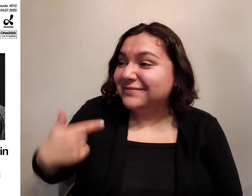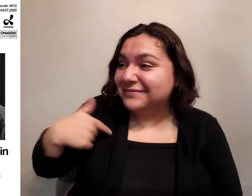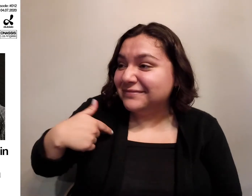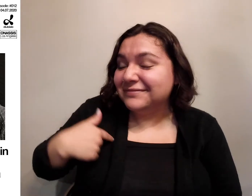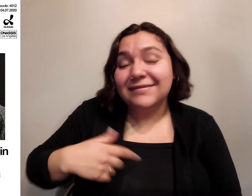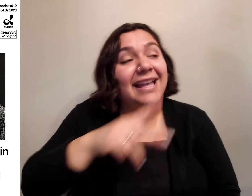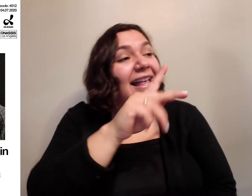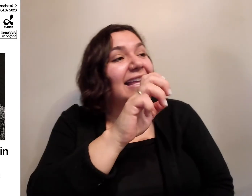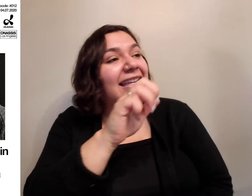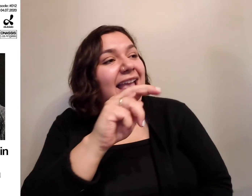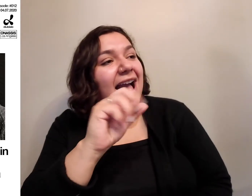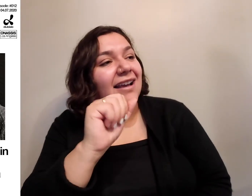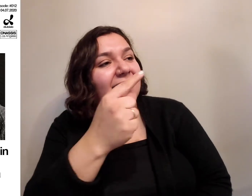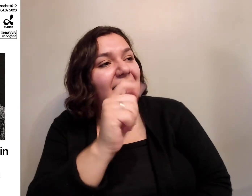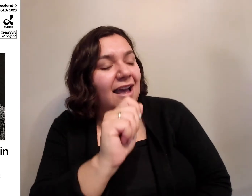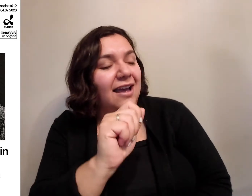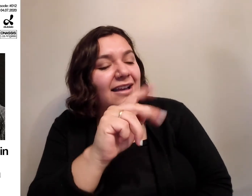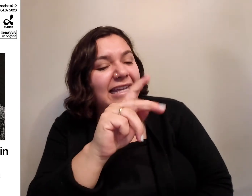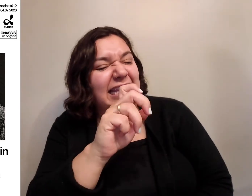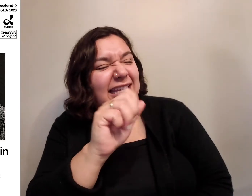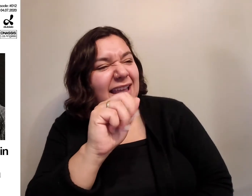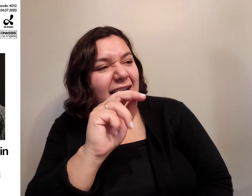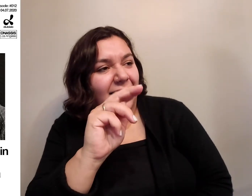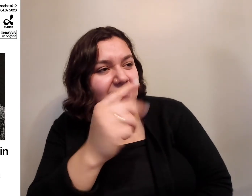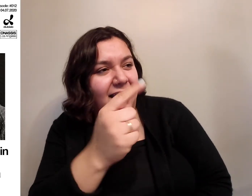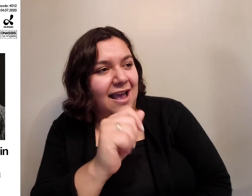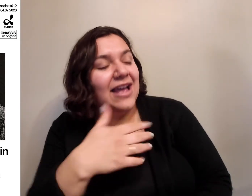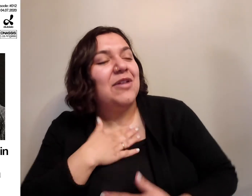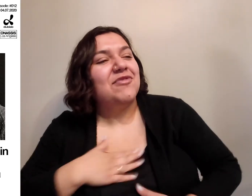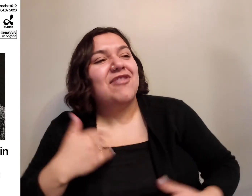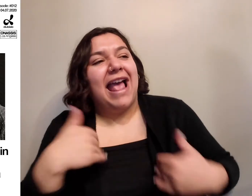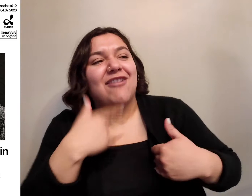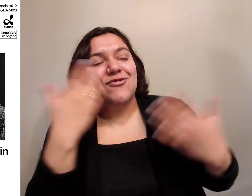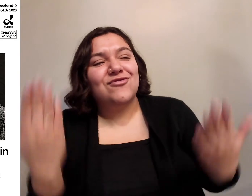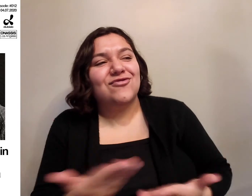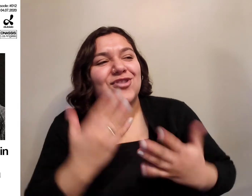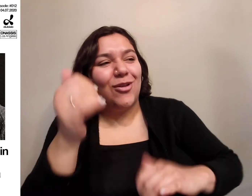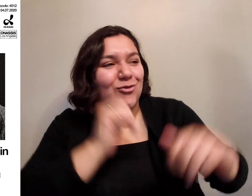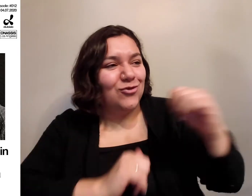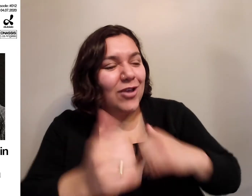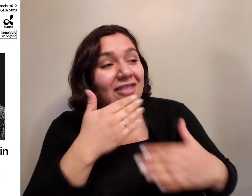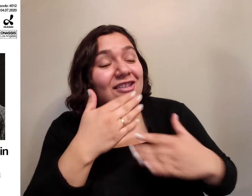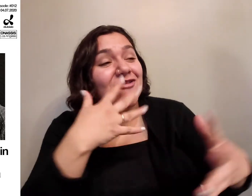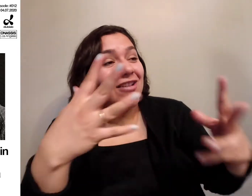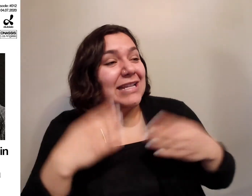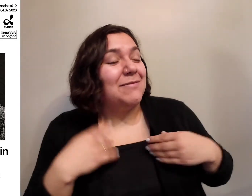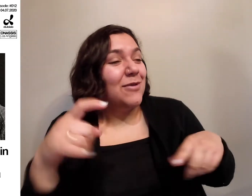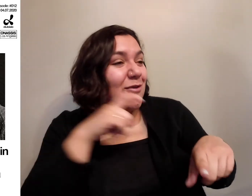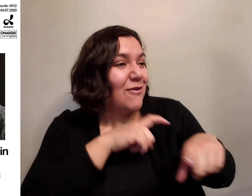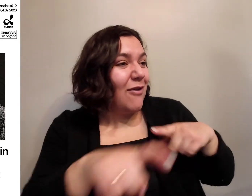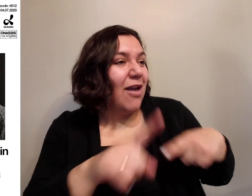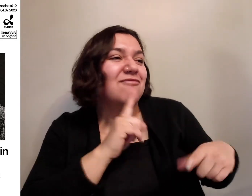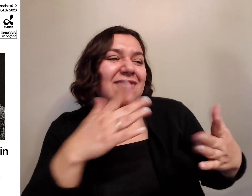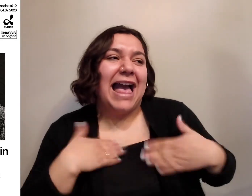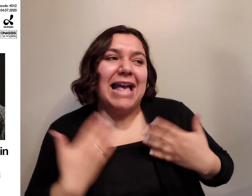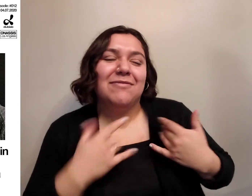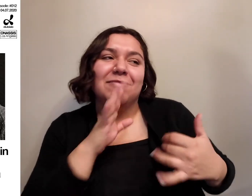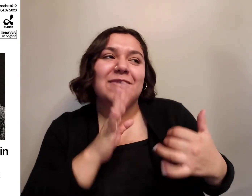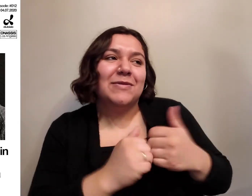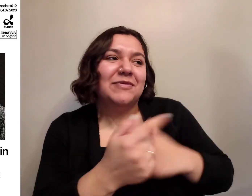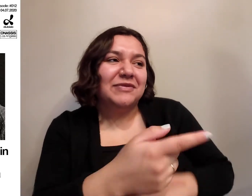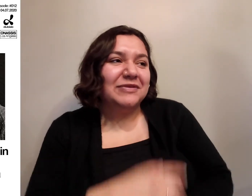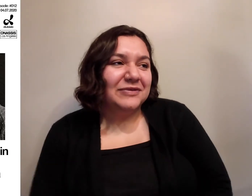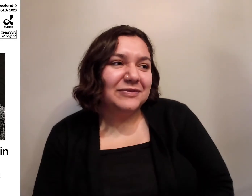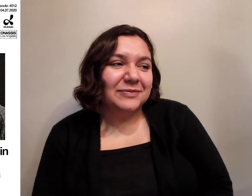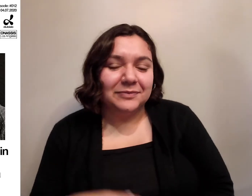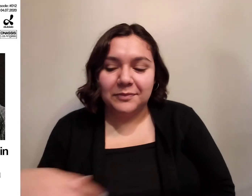it's a pleasure to have you on the Quarantine Tapes. Thank you so much for taking my call. I'm really delighted to be speaking with